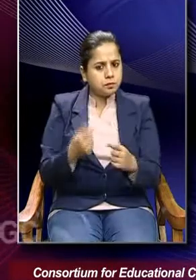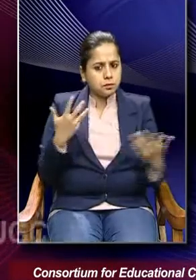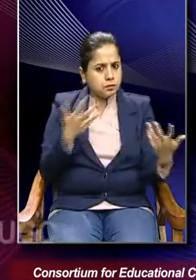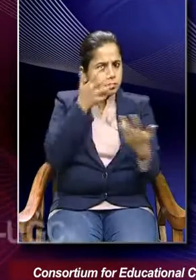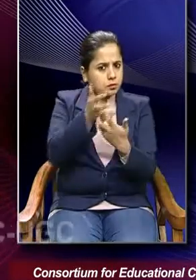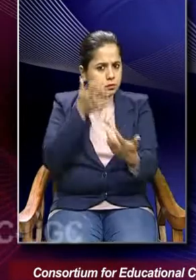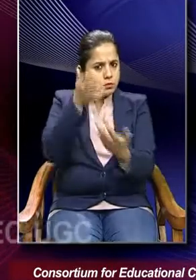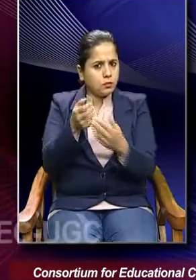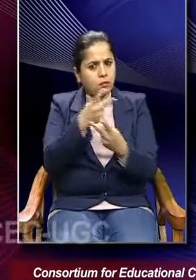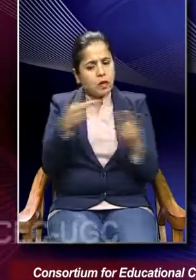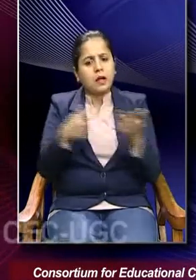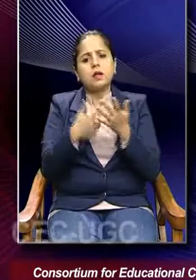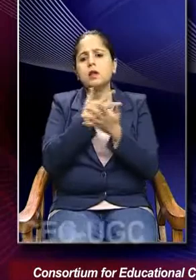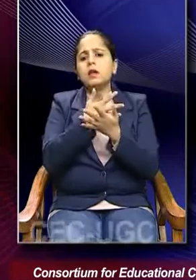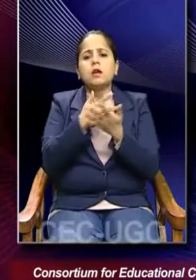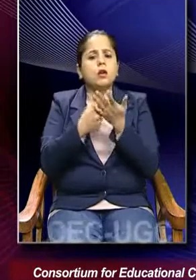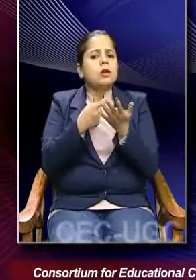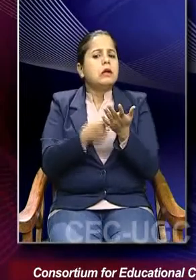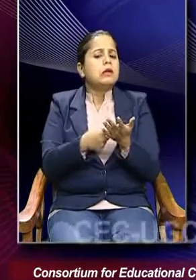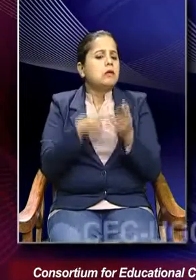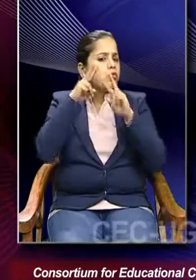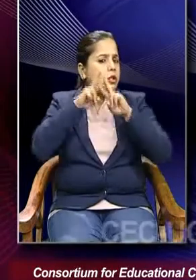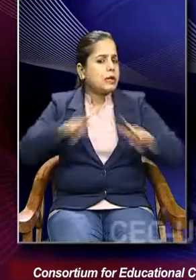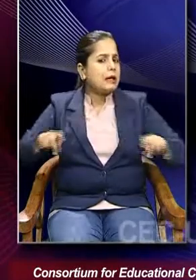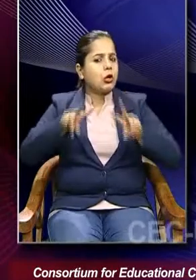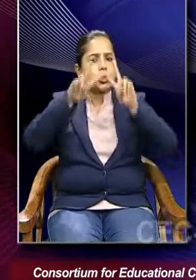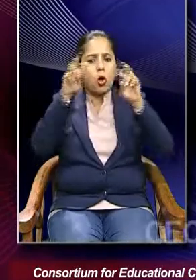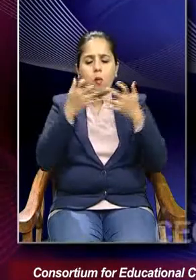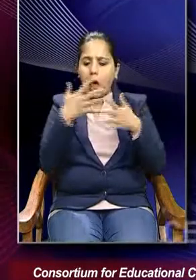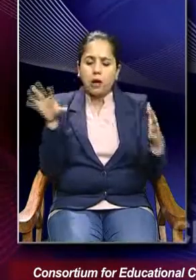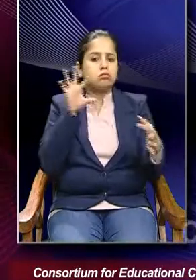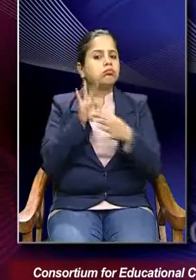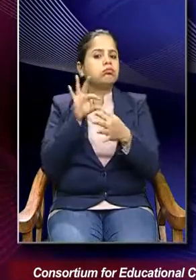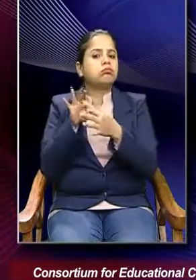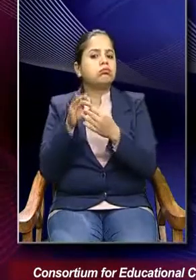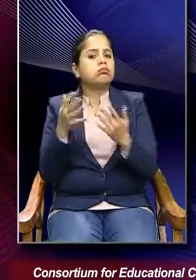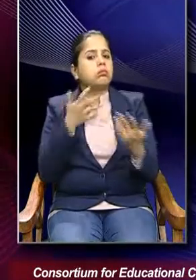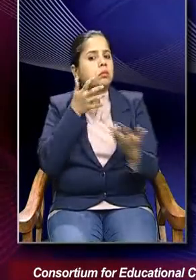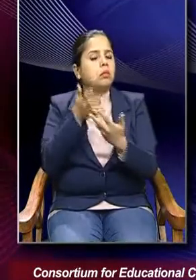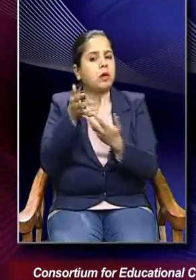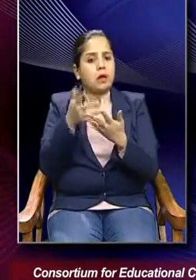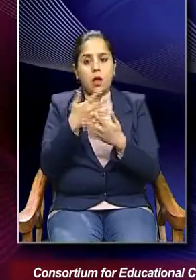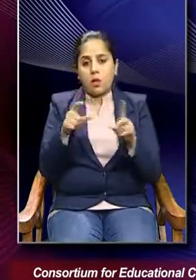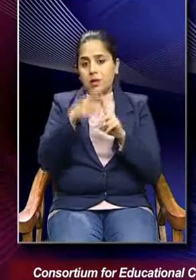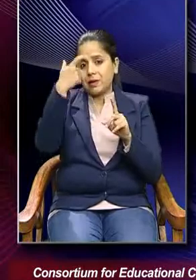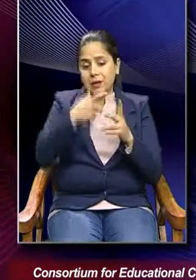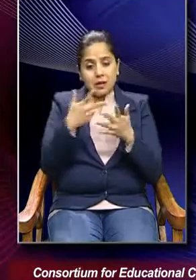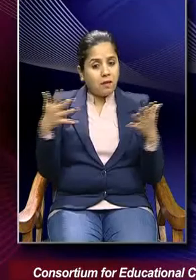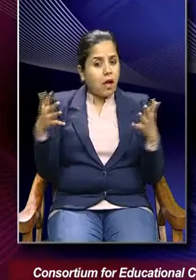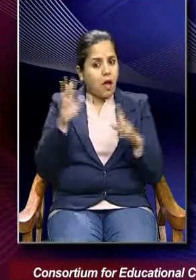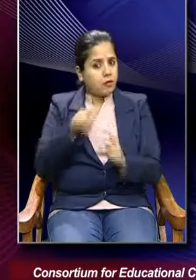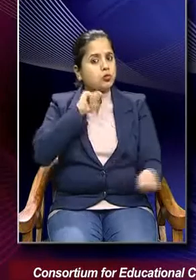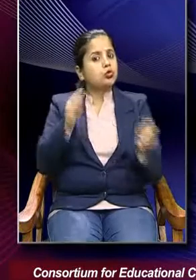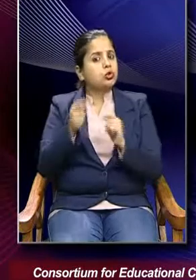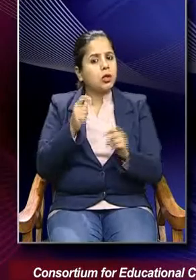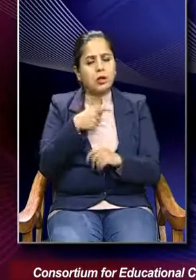unlimited number of research topics. So, there are multiple paradigms in every discipline. Now, we look into